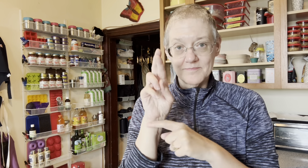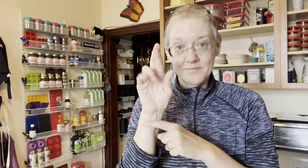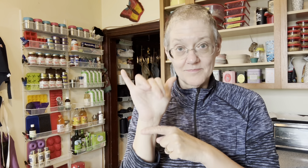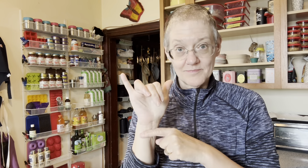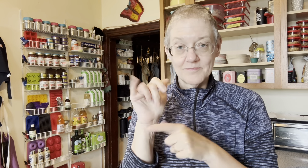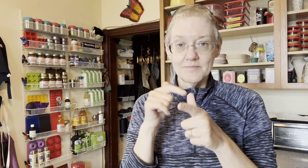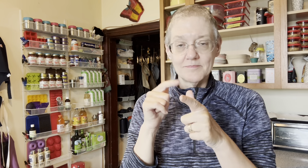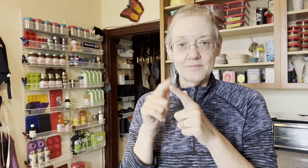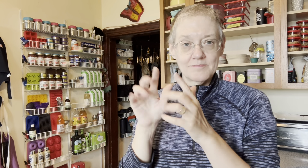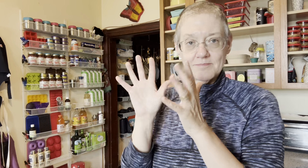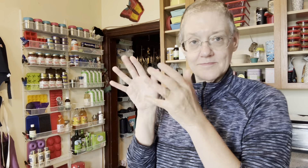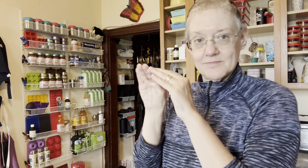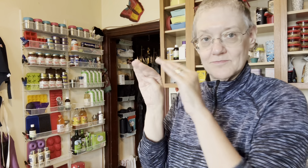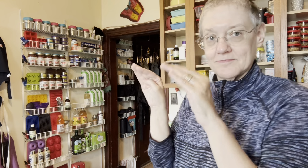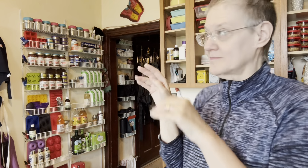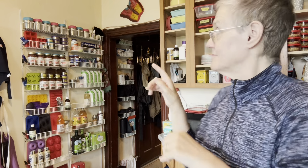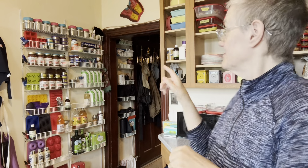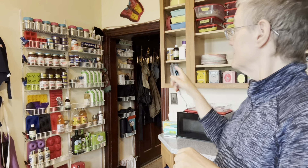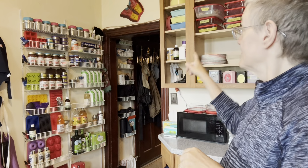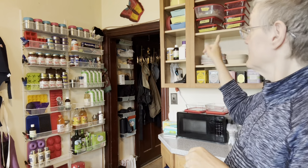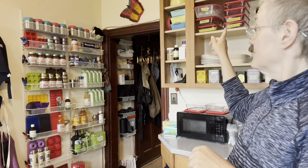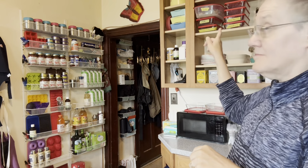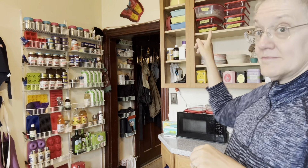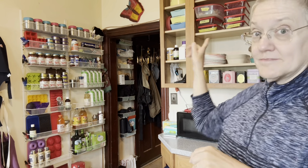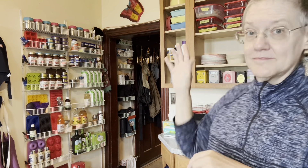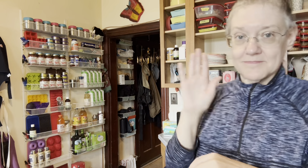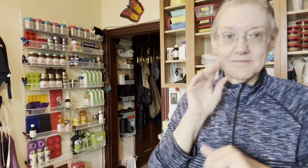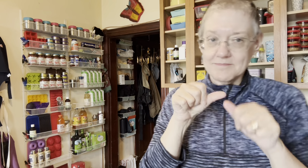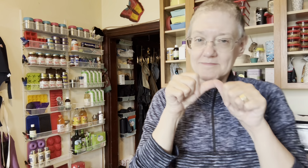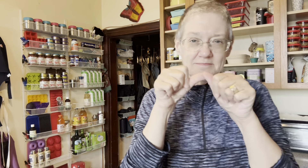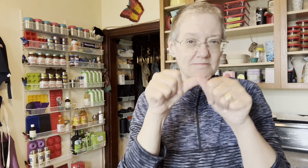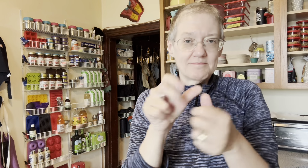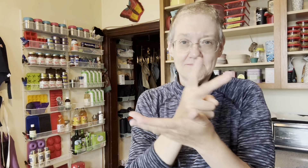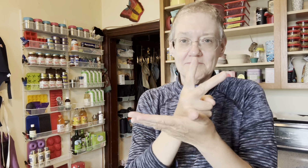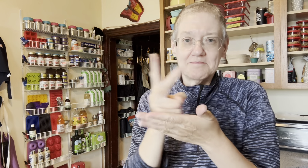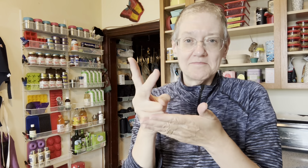are shelf stable. I've left them on the shelf for 2 weeks.